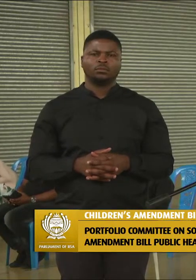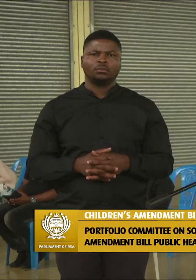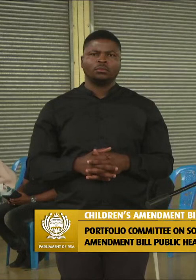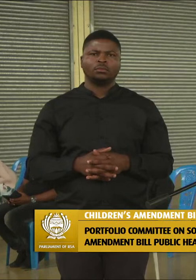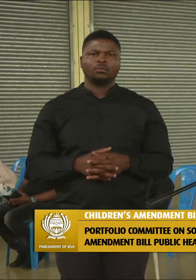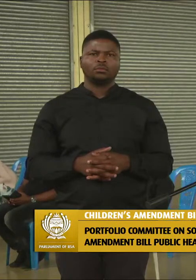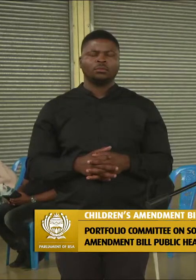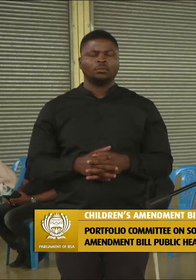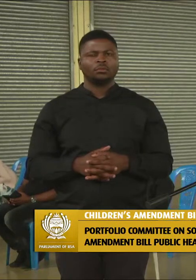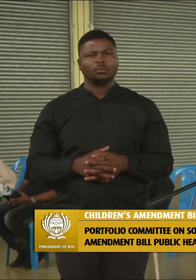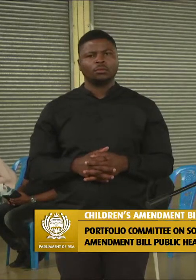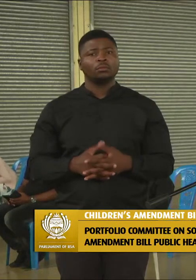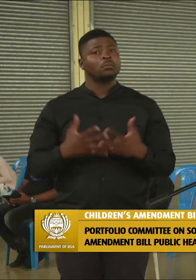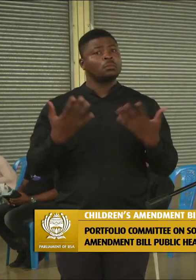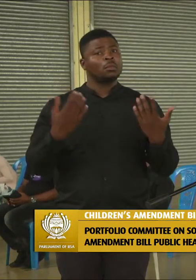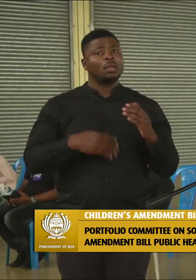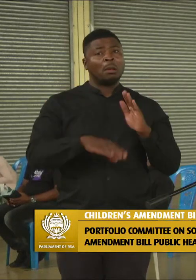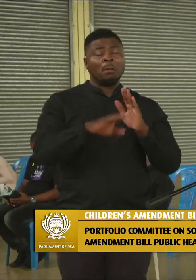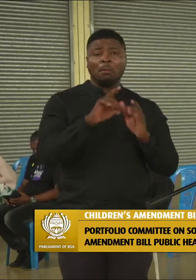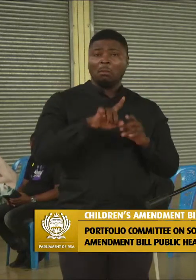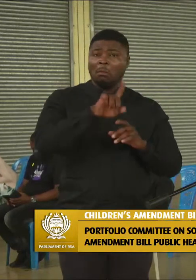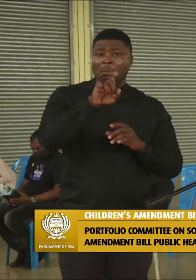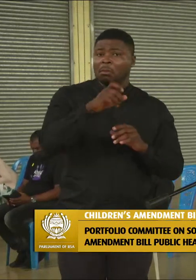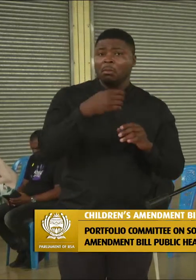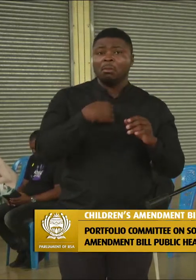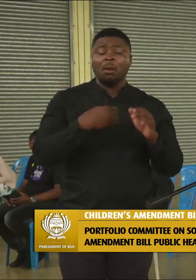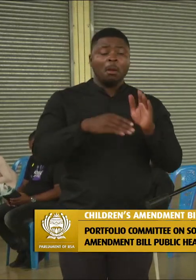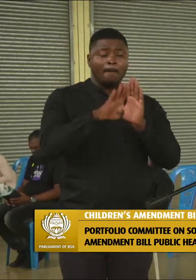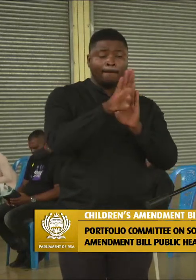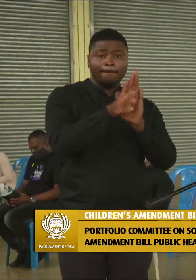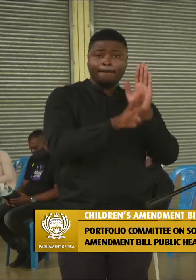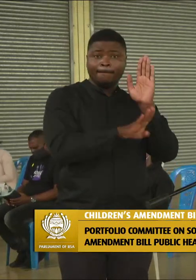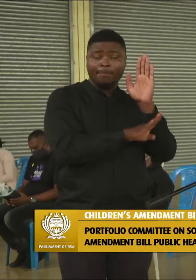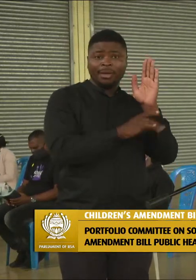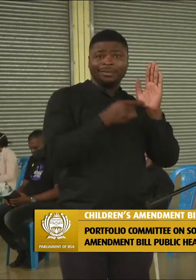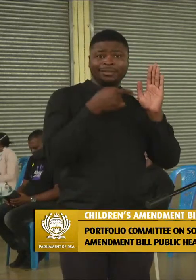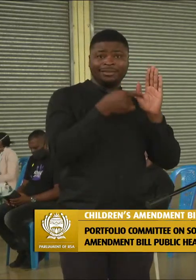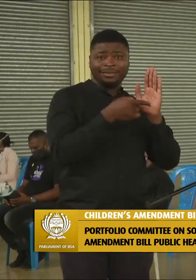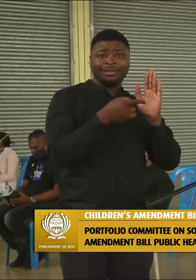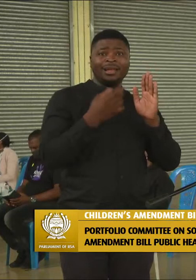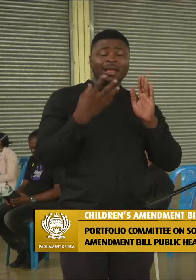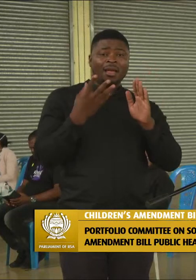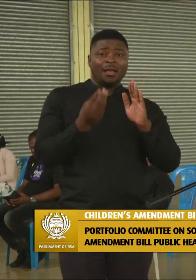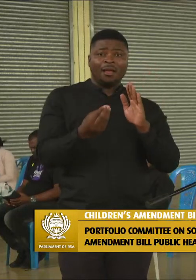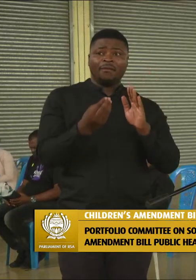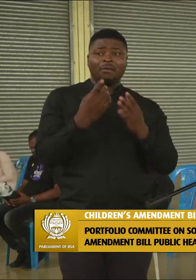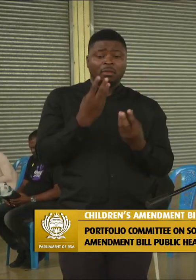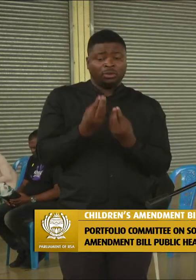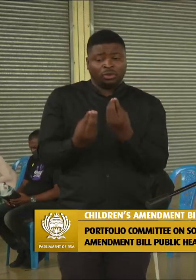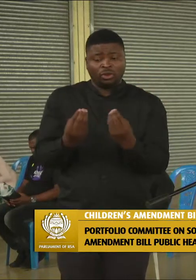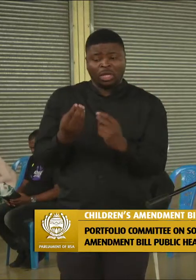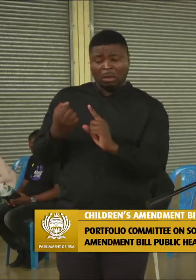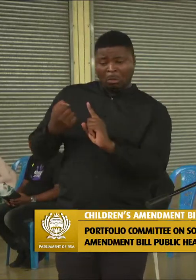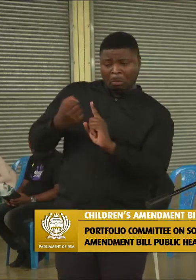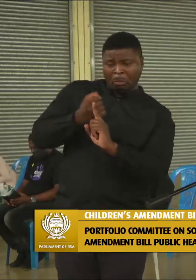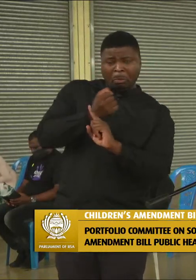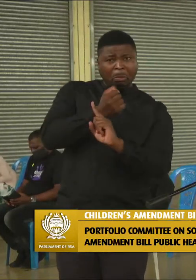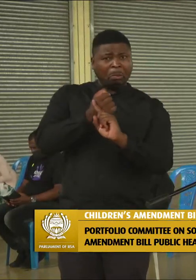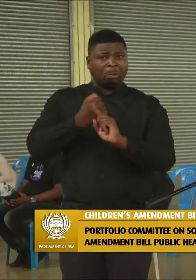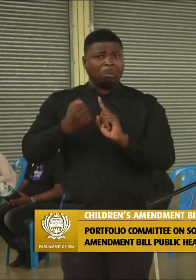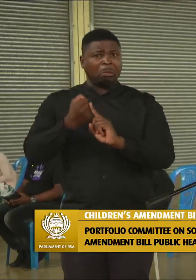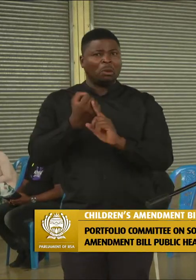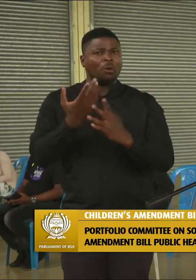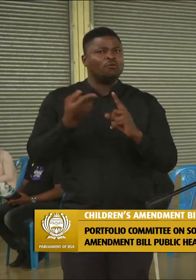workers? Does the bill provide for a situation when the child is being abused within the